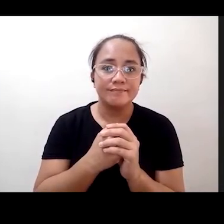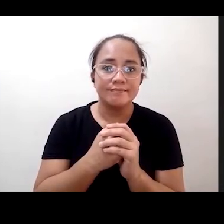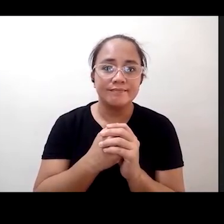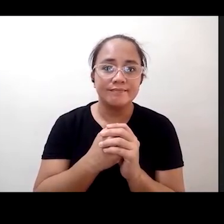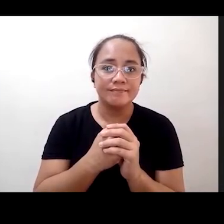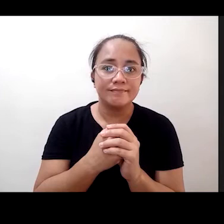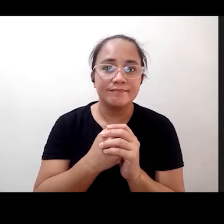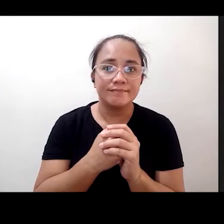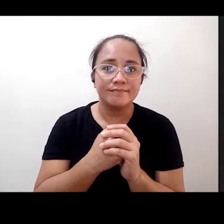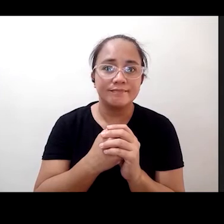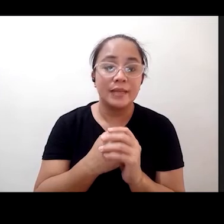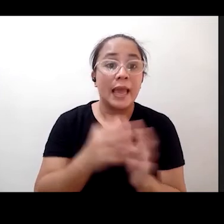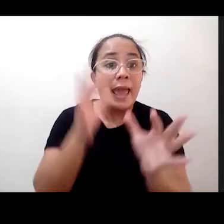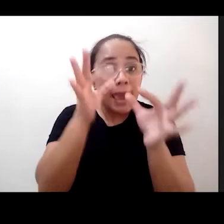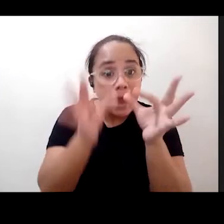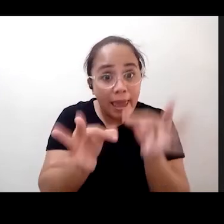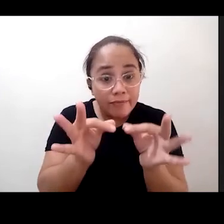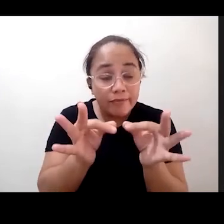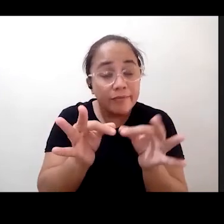If you,